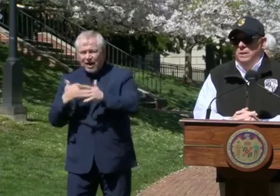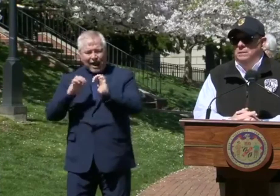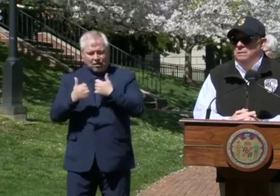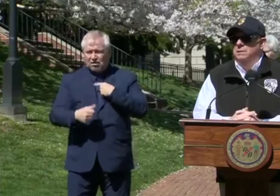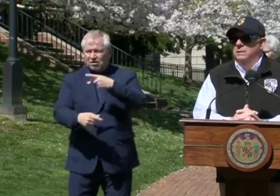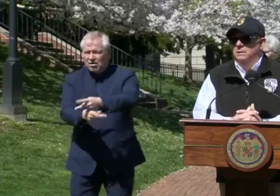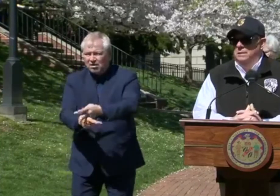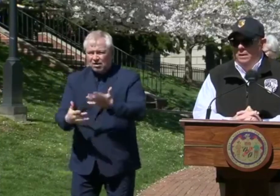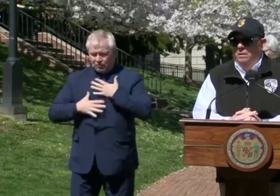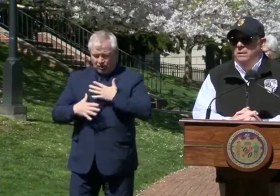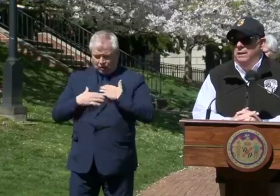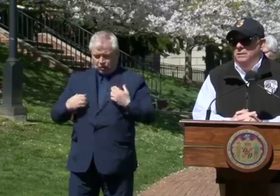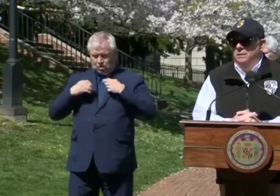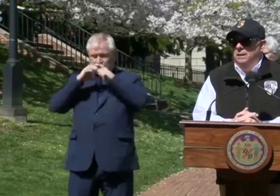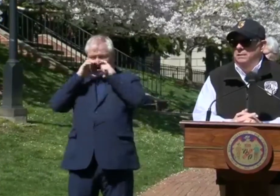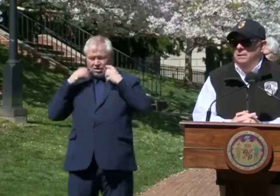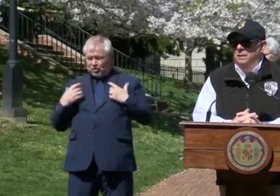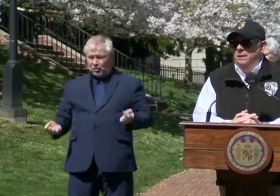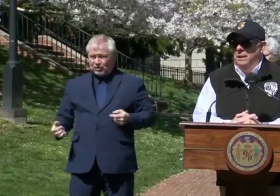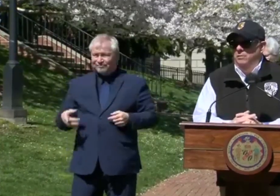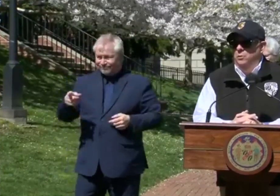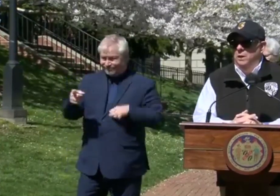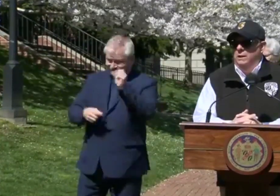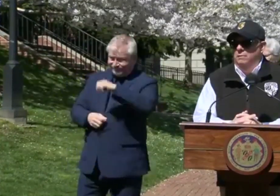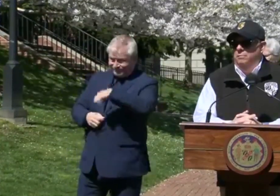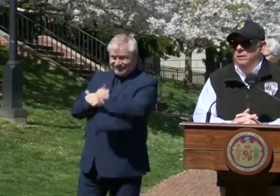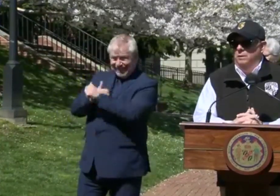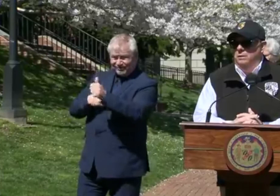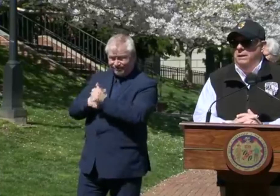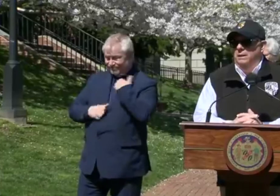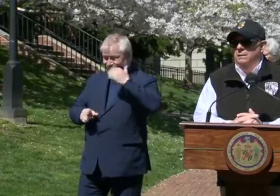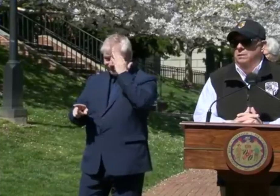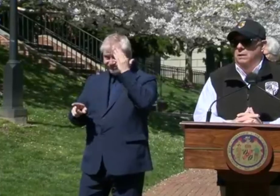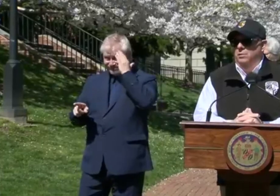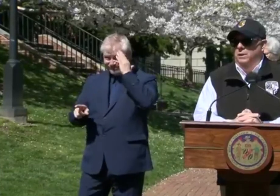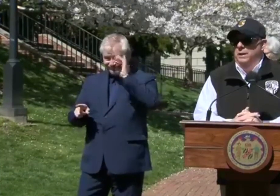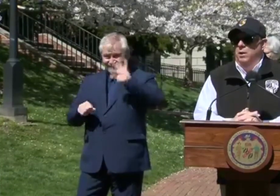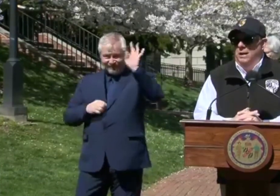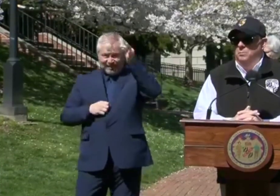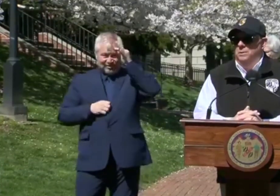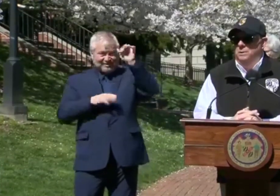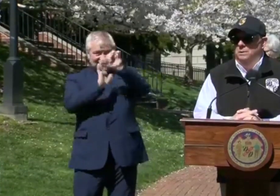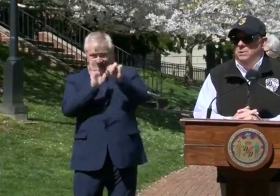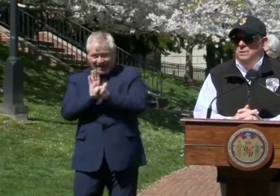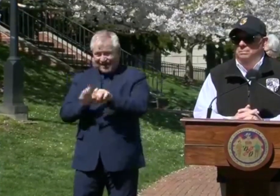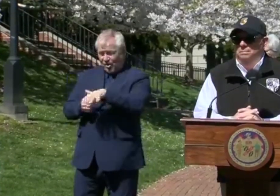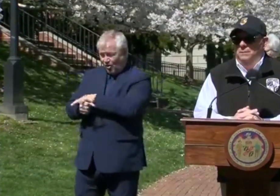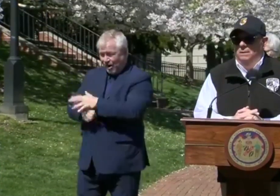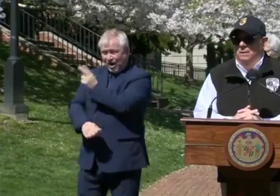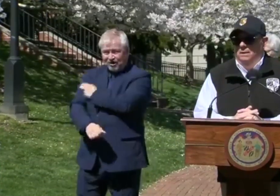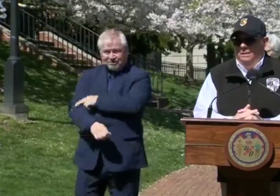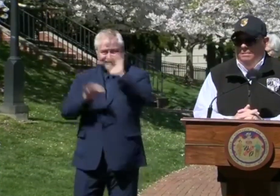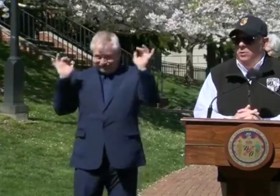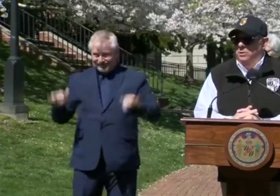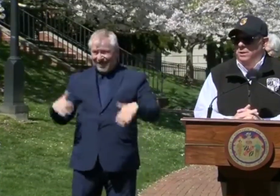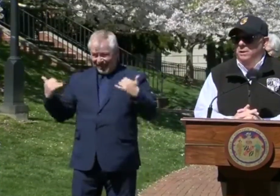Well, that's, they are in danger, and that's the thing that everyone at the federal, state, and local level and all the hospital systems